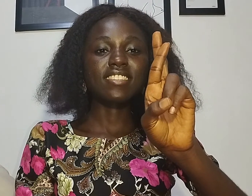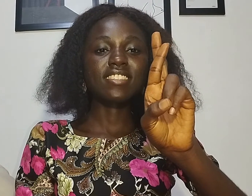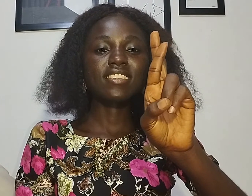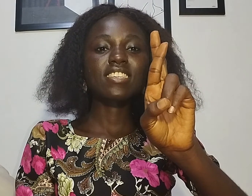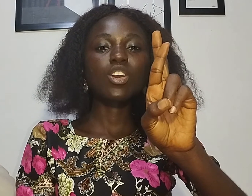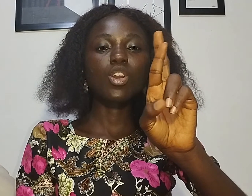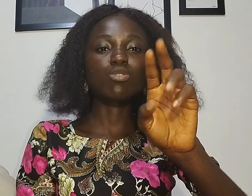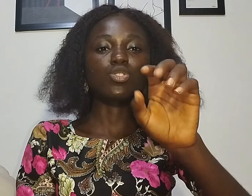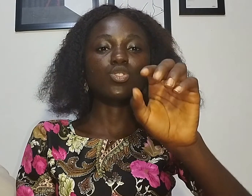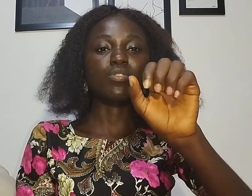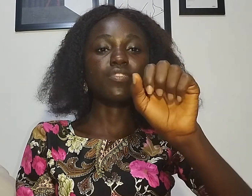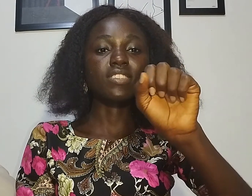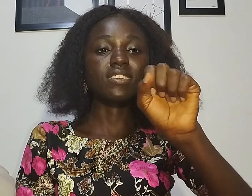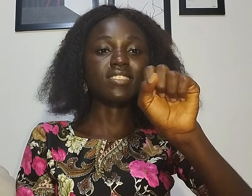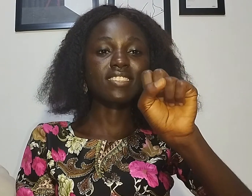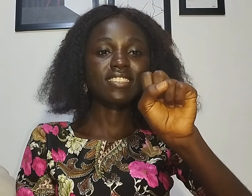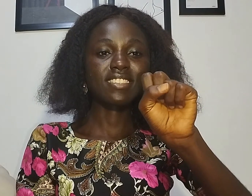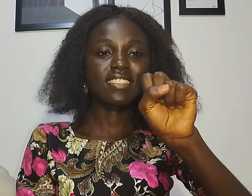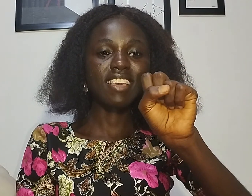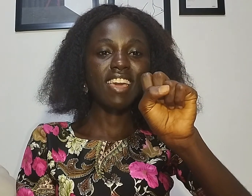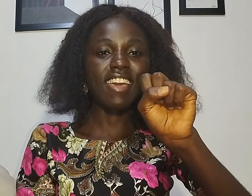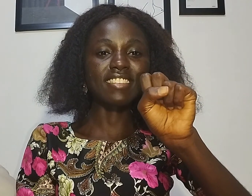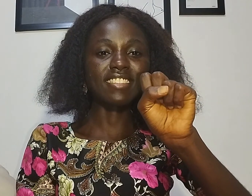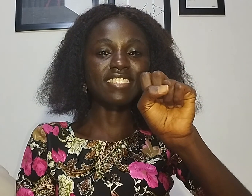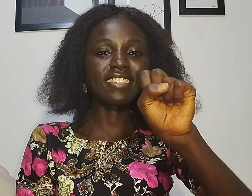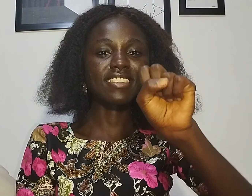S goes into a fist. S.